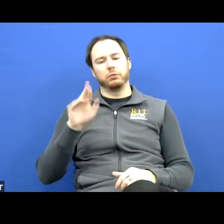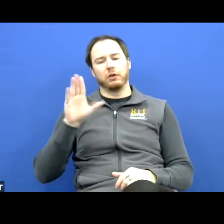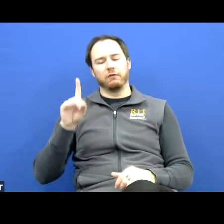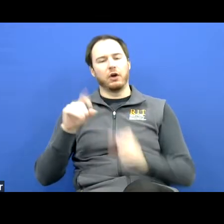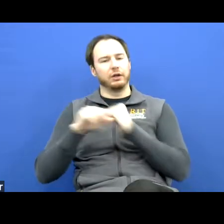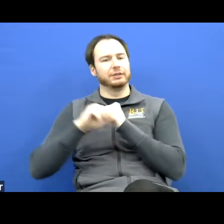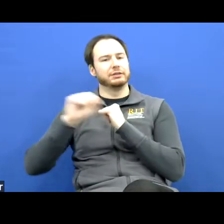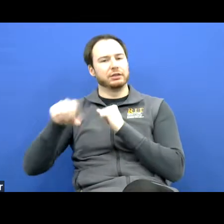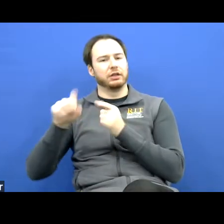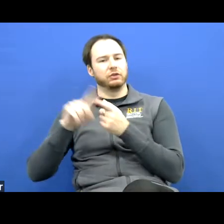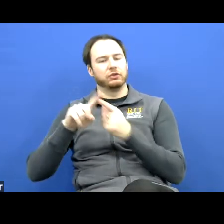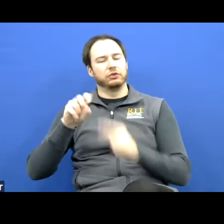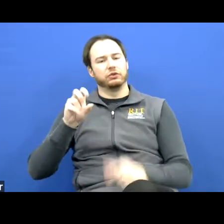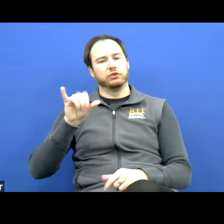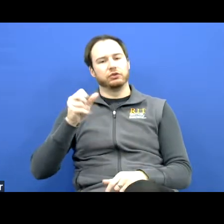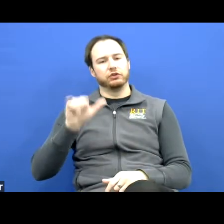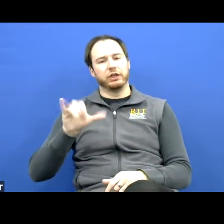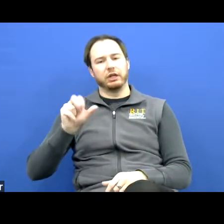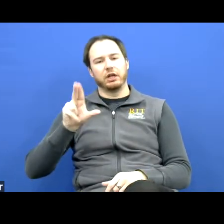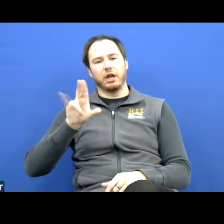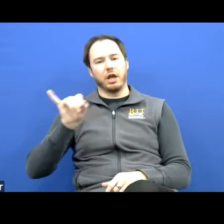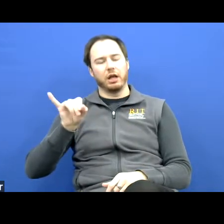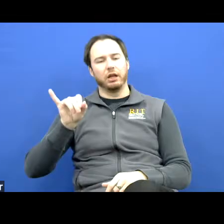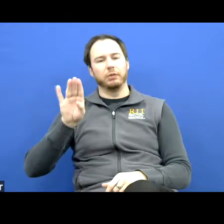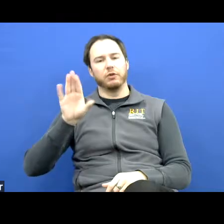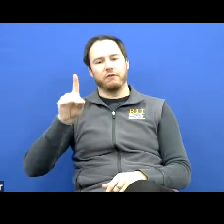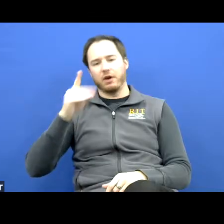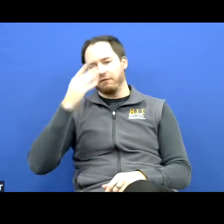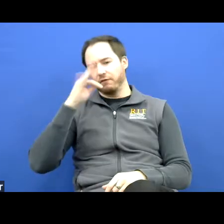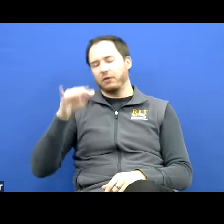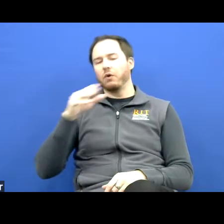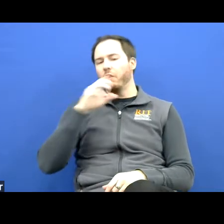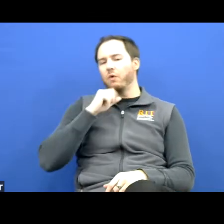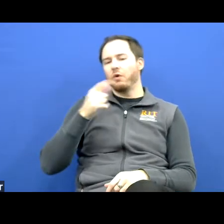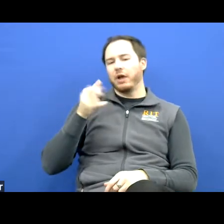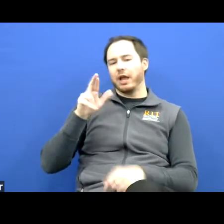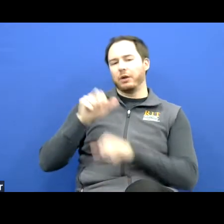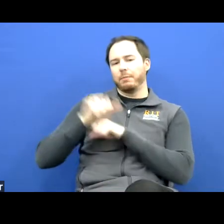J. Scuddy Boulevard in front of the old Gander Mountain and in front of the